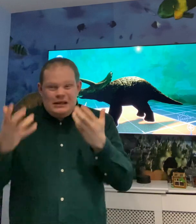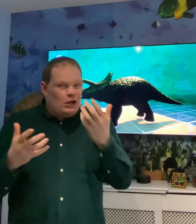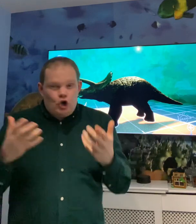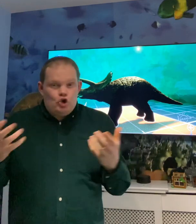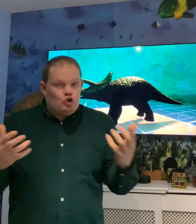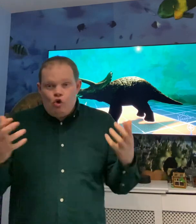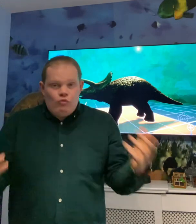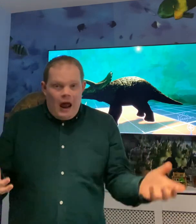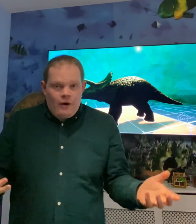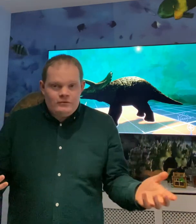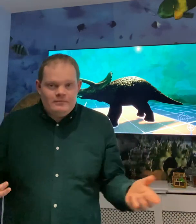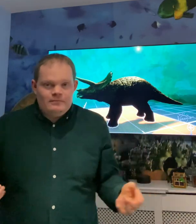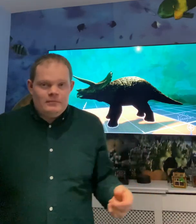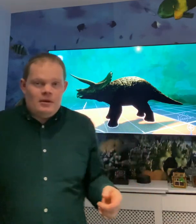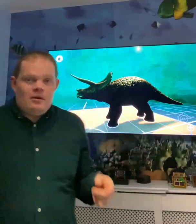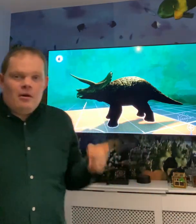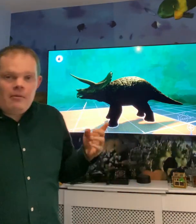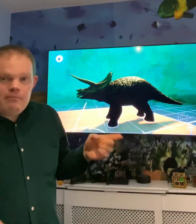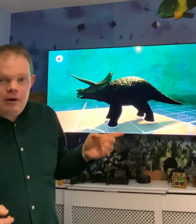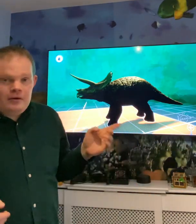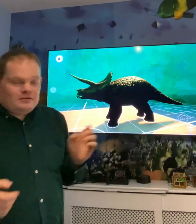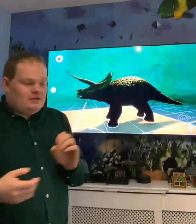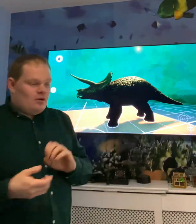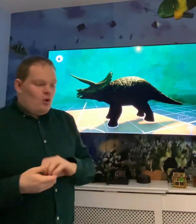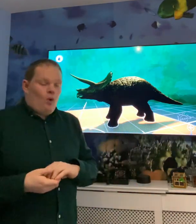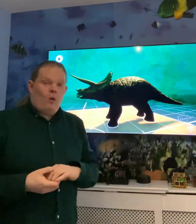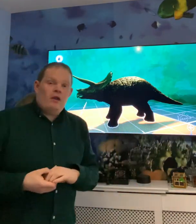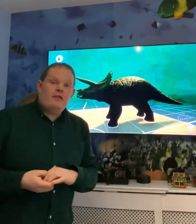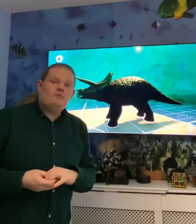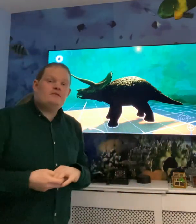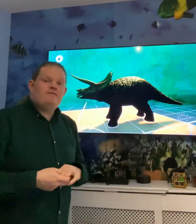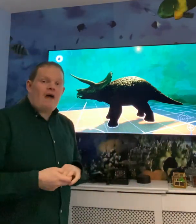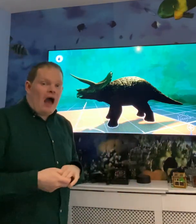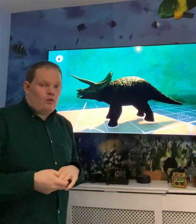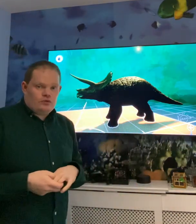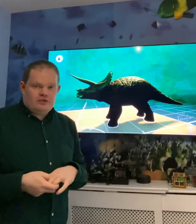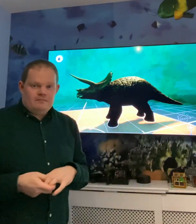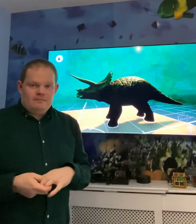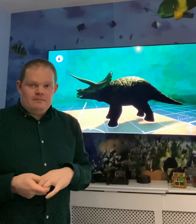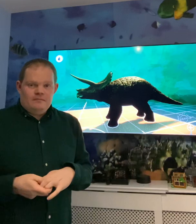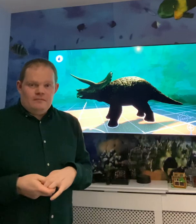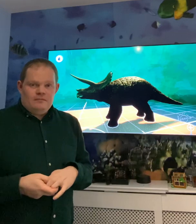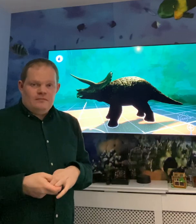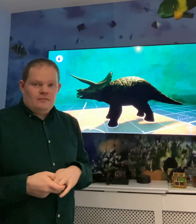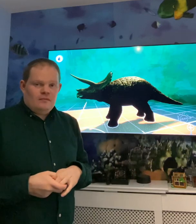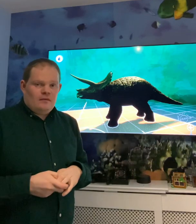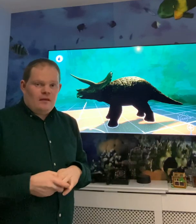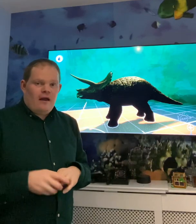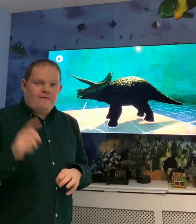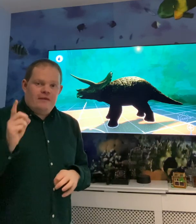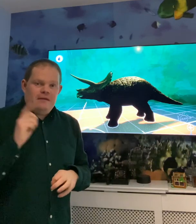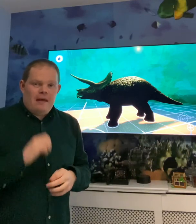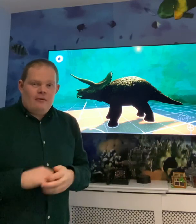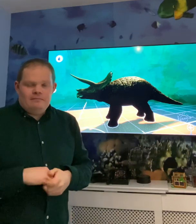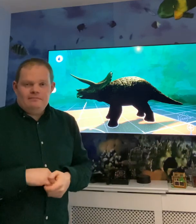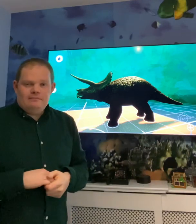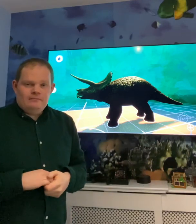pretty good all round. But one of them was found. A female